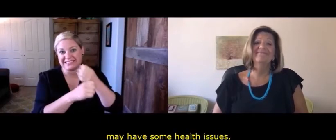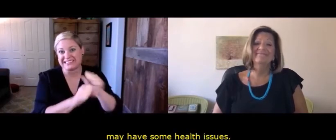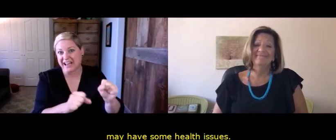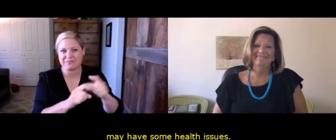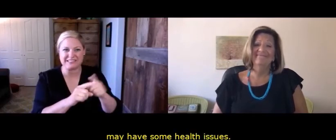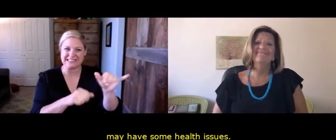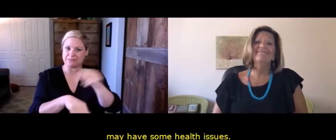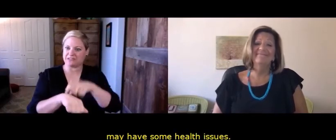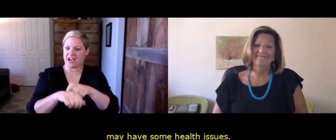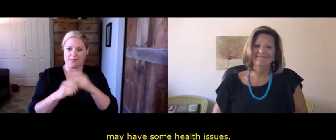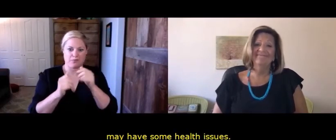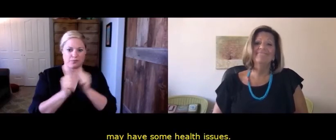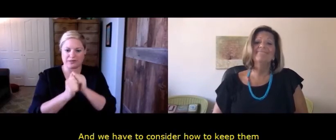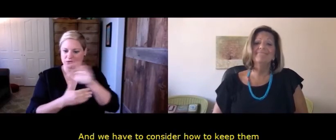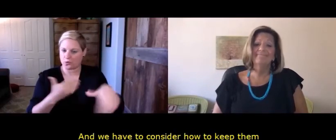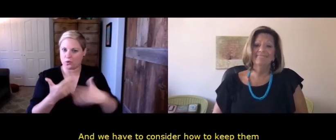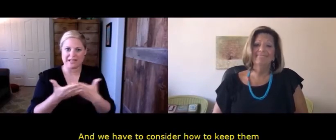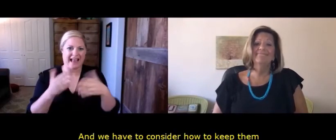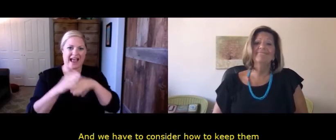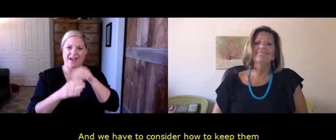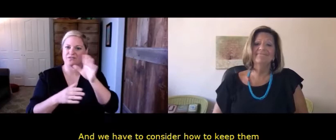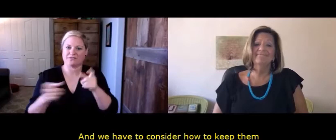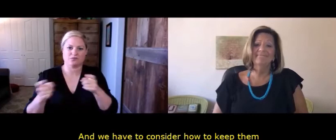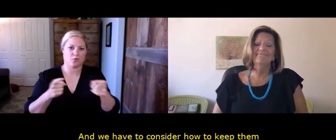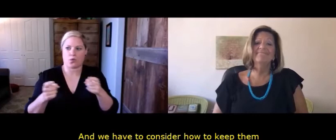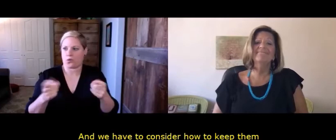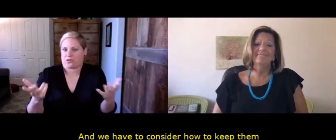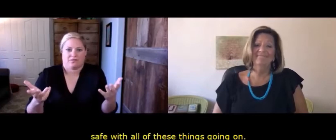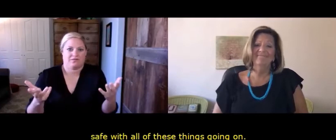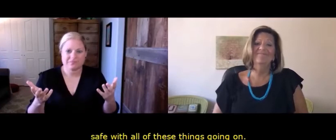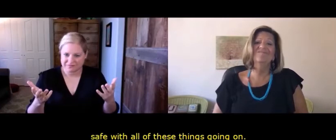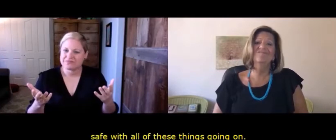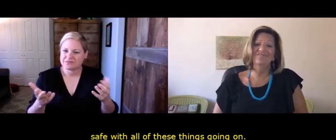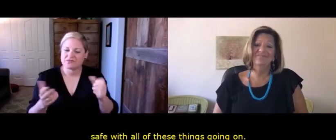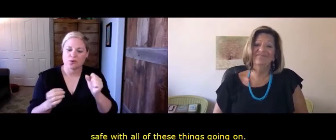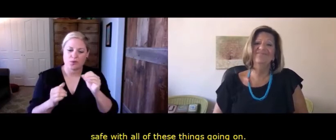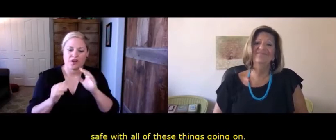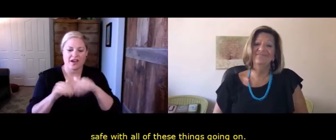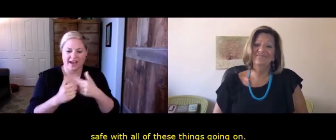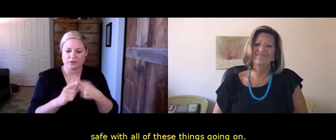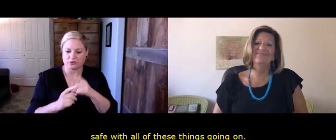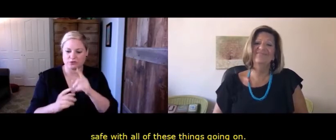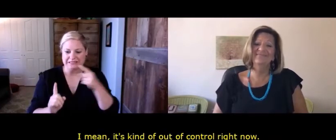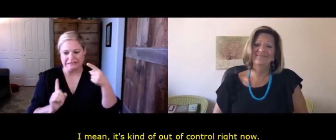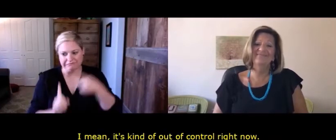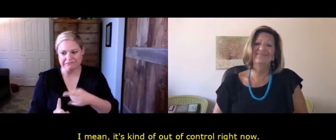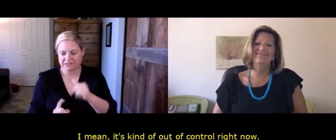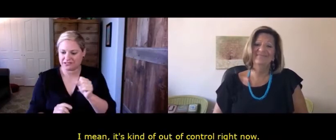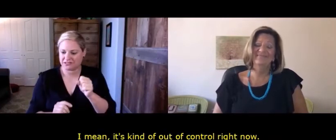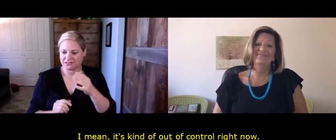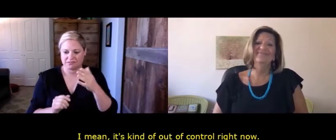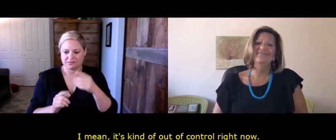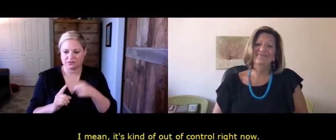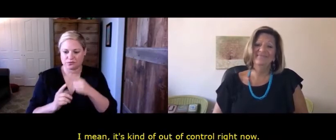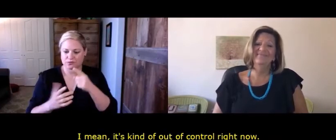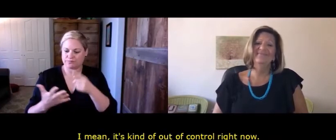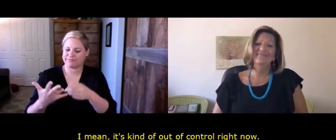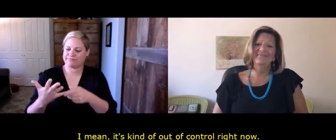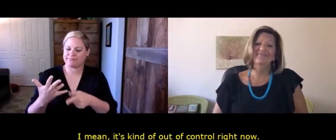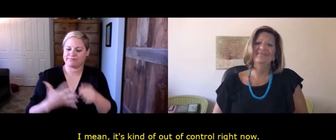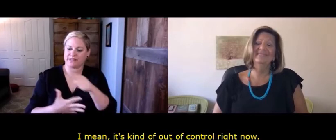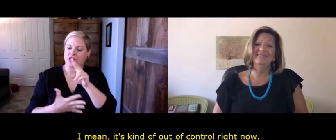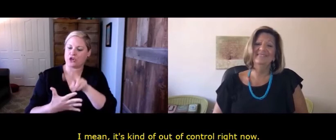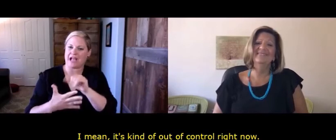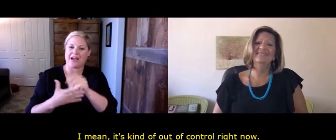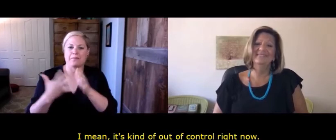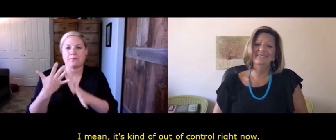issues. And we have to consider how to keep them safe with all of these things going on. I mean, it's kind of out of control right now. But